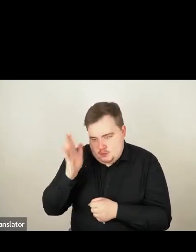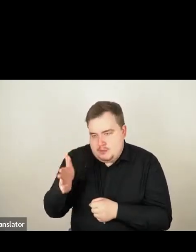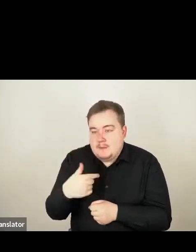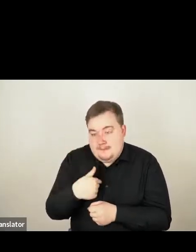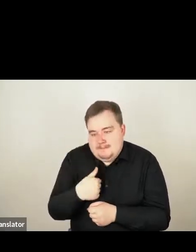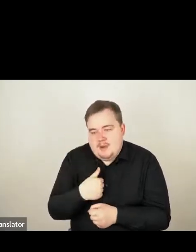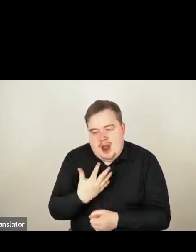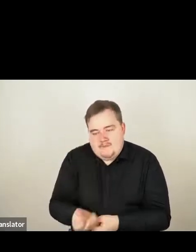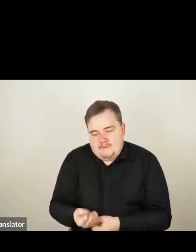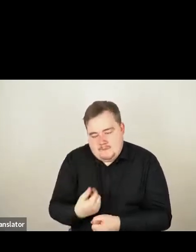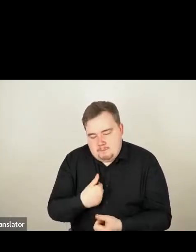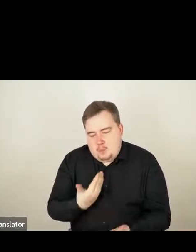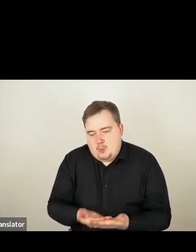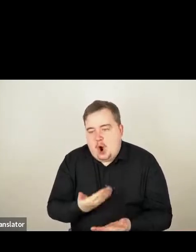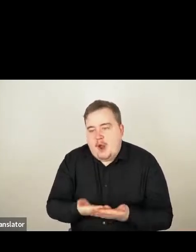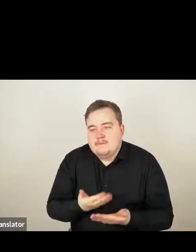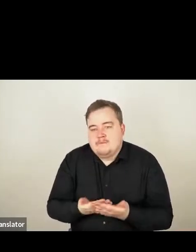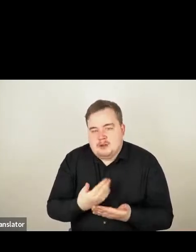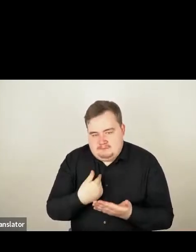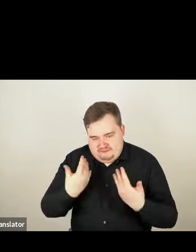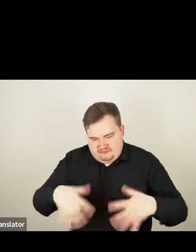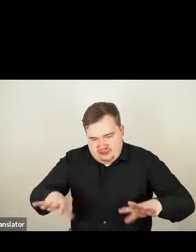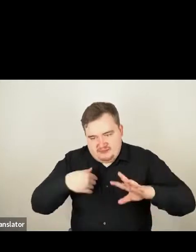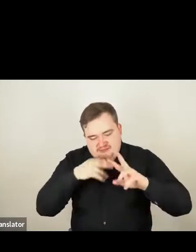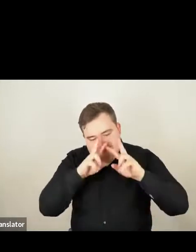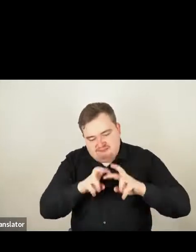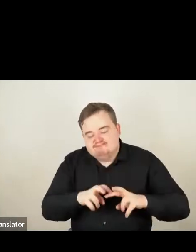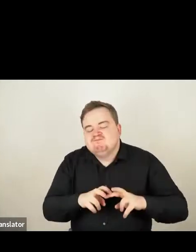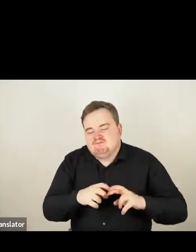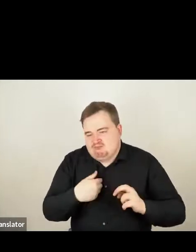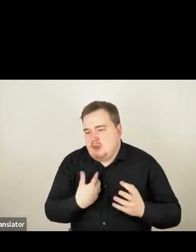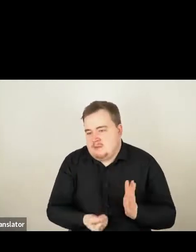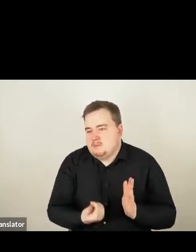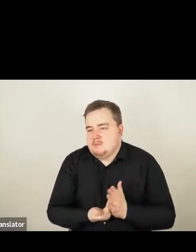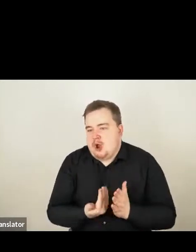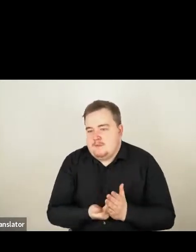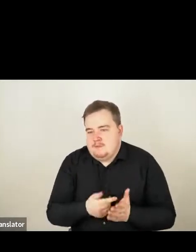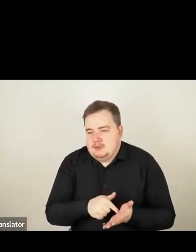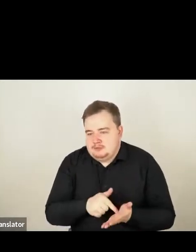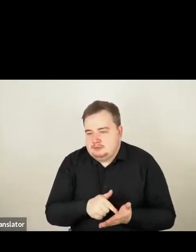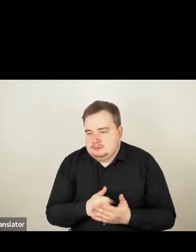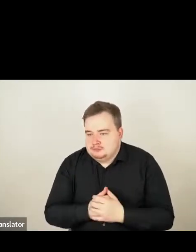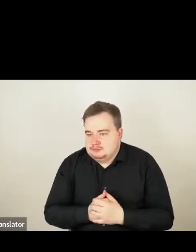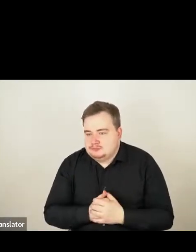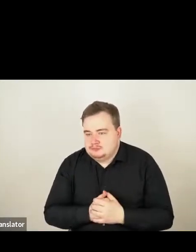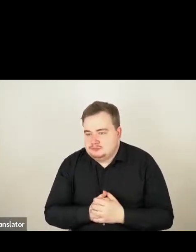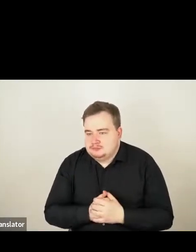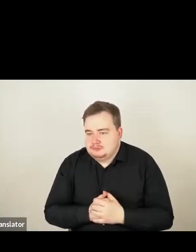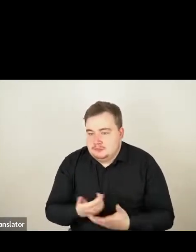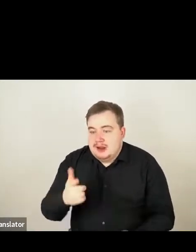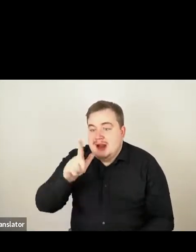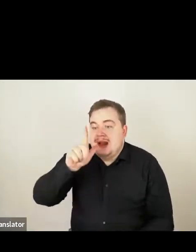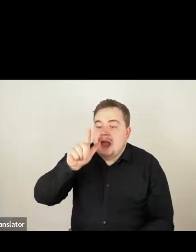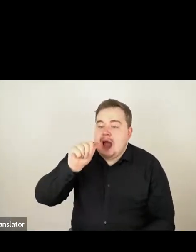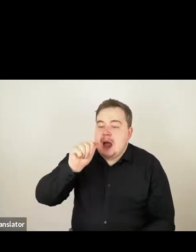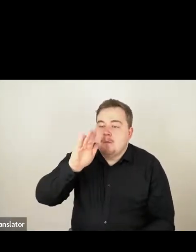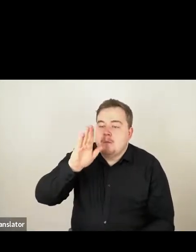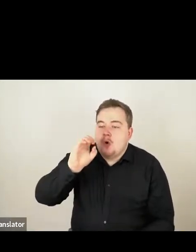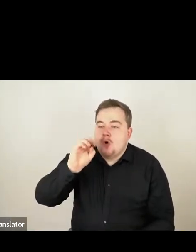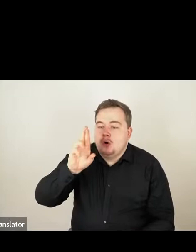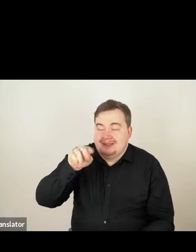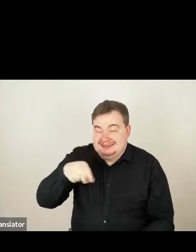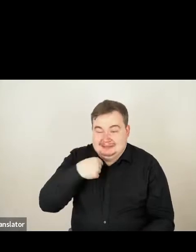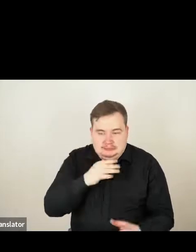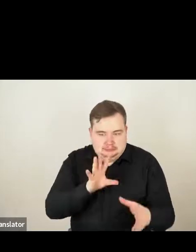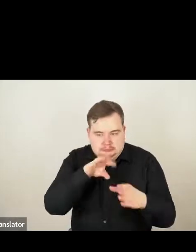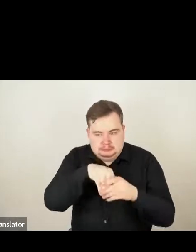going to bore you with that. But I mean, in the UK, the Labour Party, my political party, took on this issue 30 years ago. And